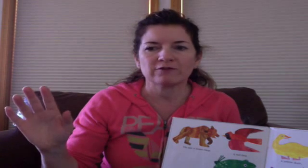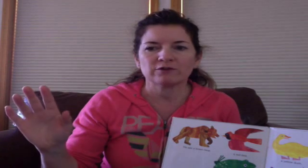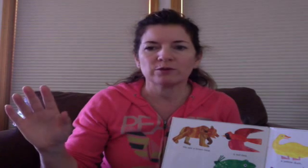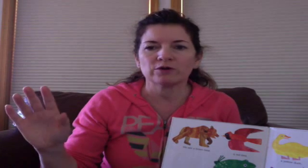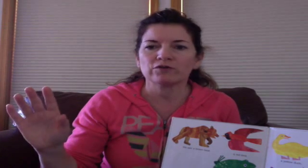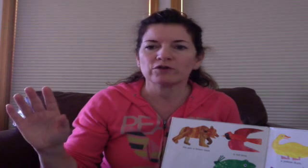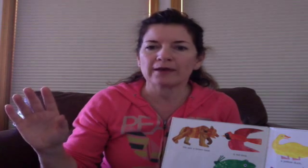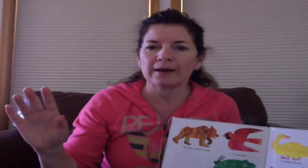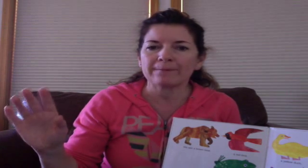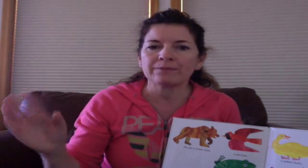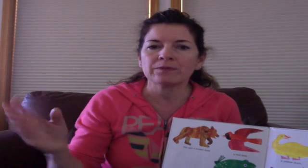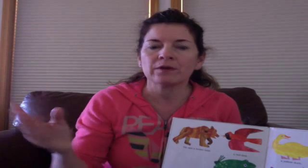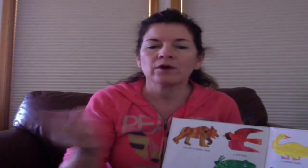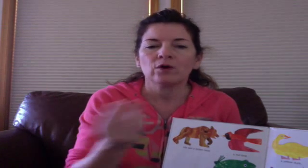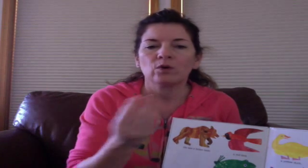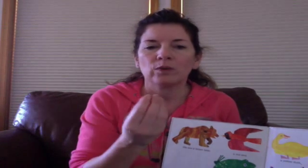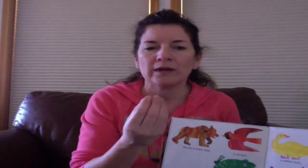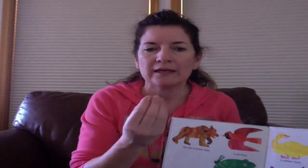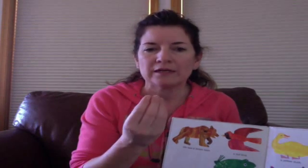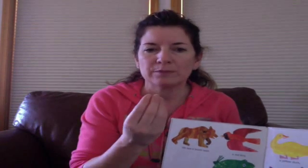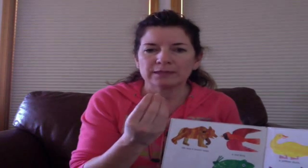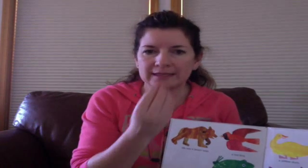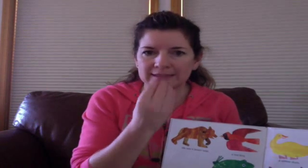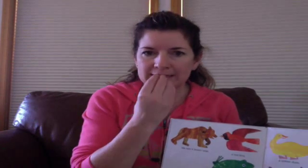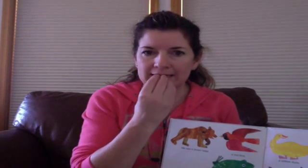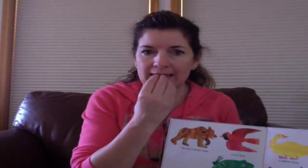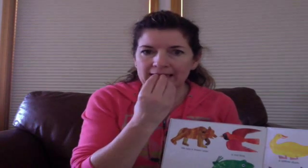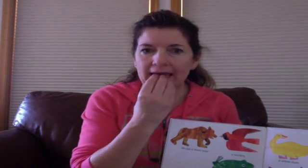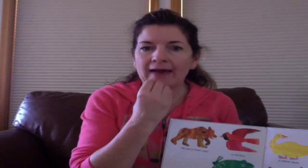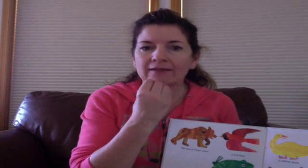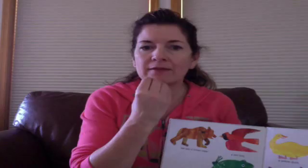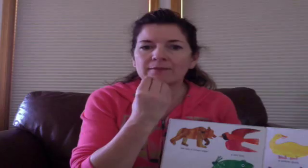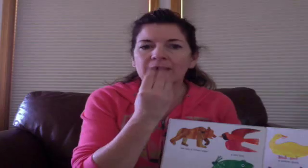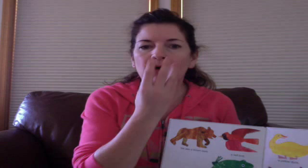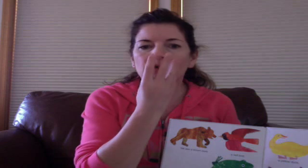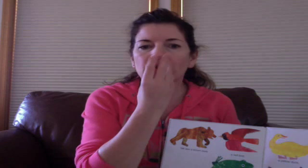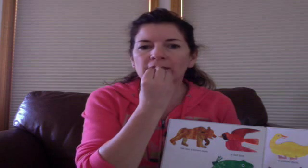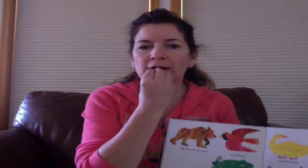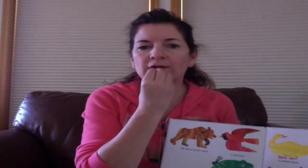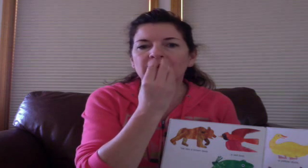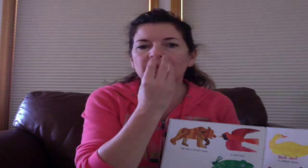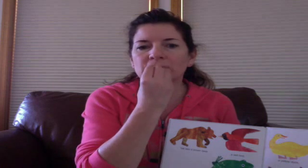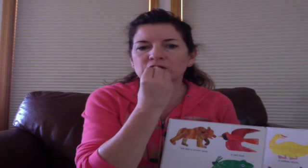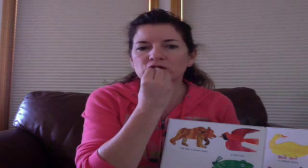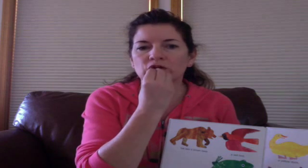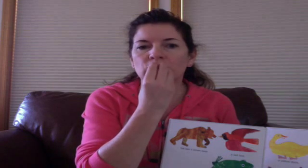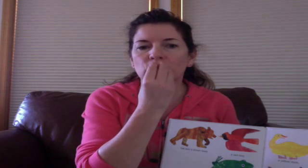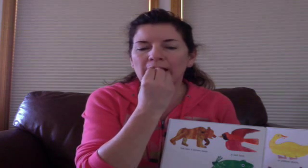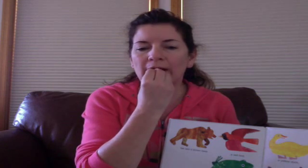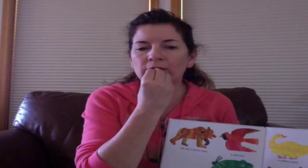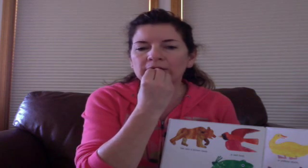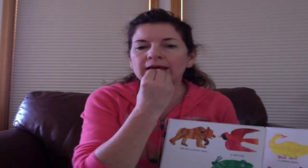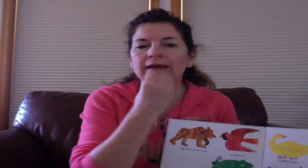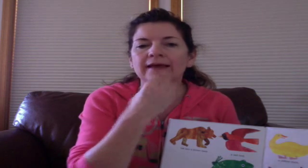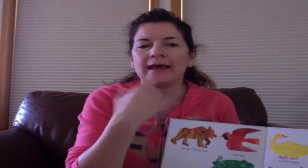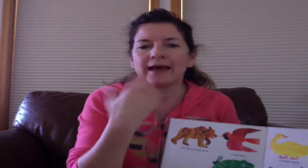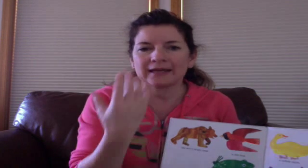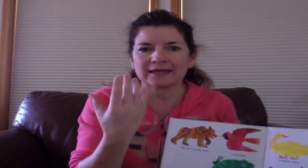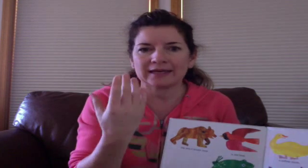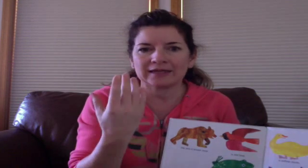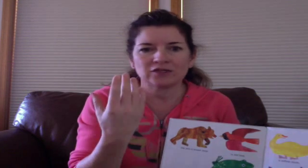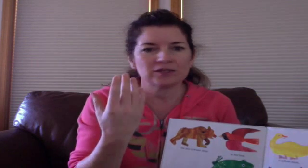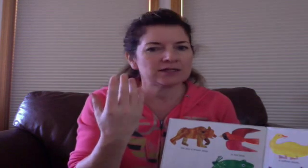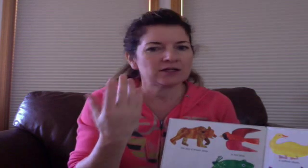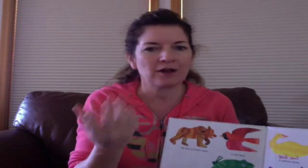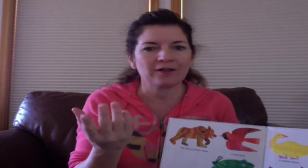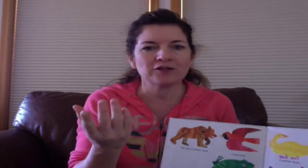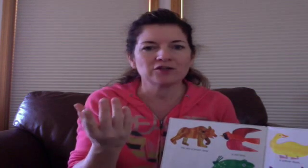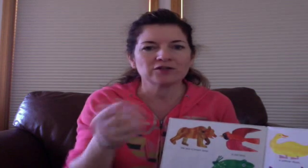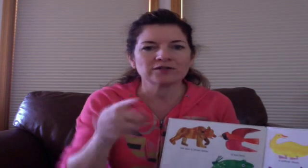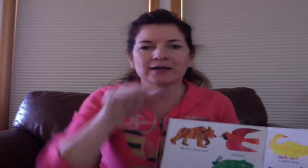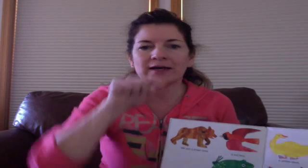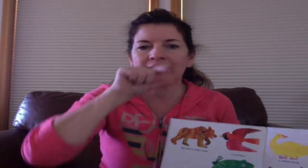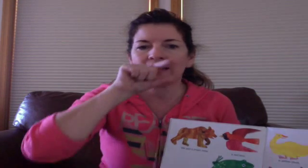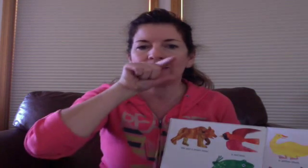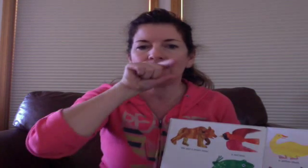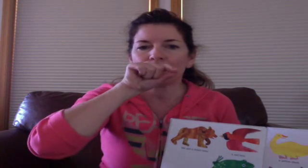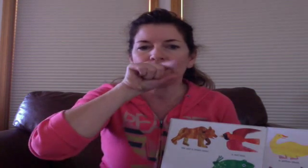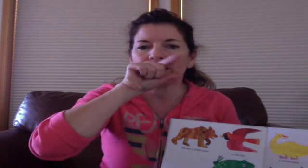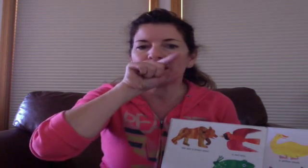comfortable for them. When it is placed at the mouth, a lot of times it's turned around And again, just acknowledge their sign and then repeat it